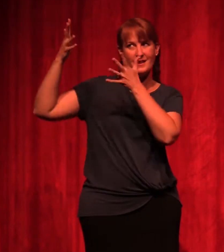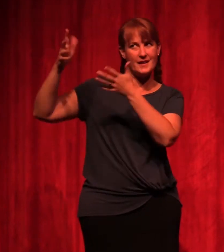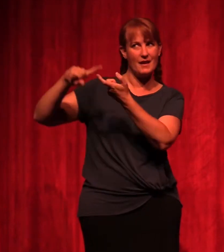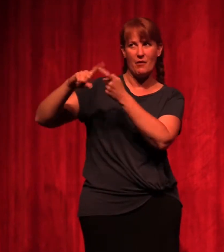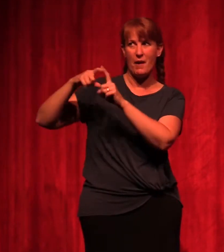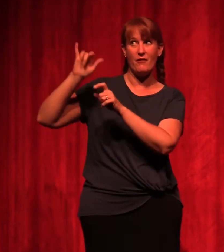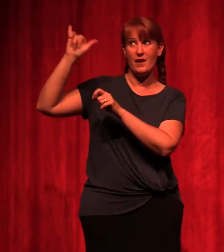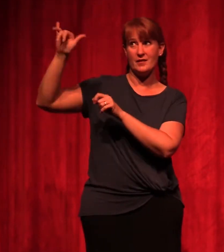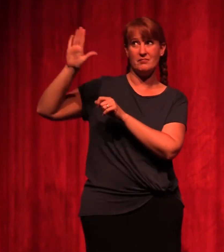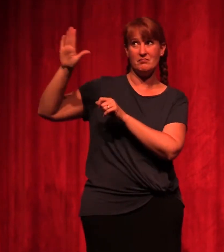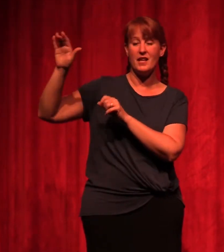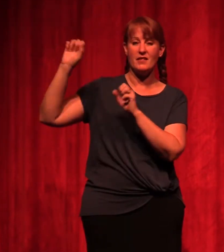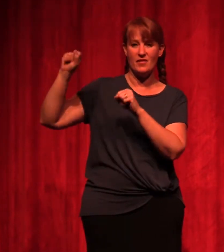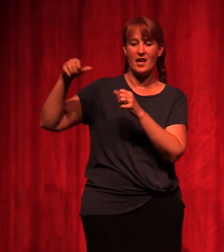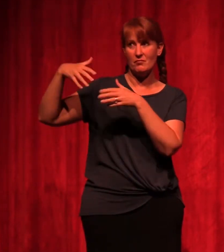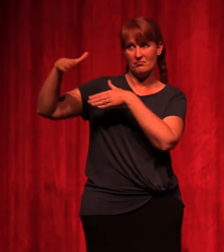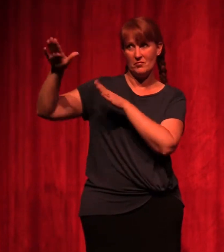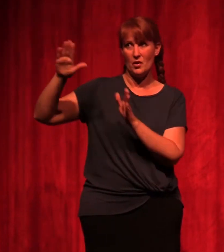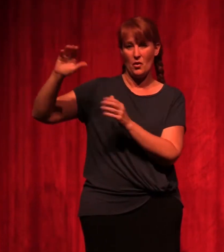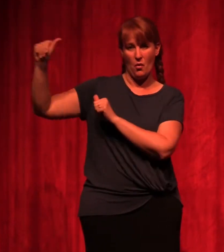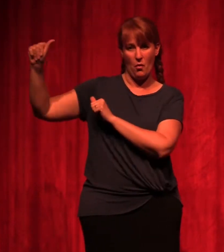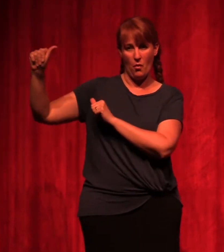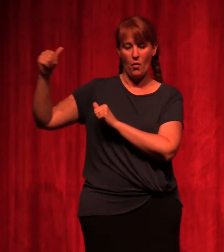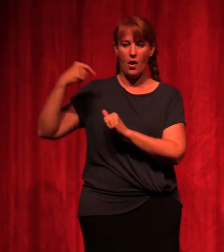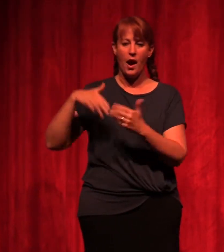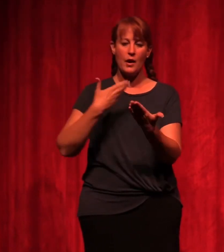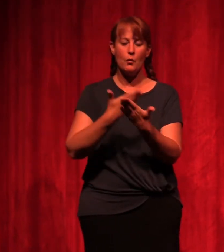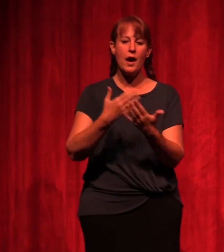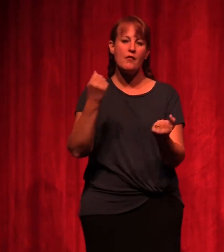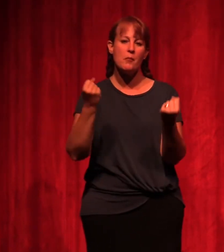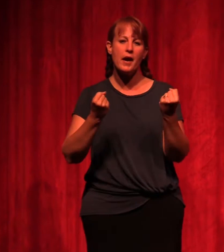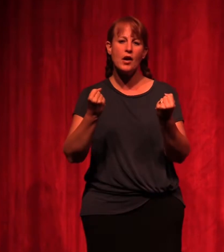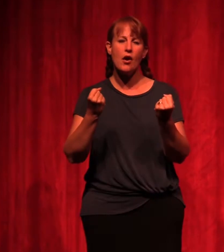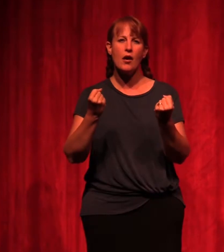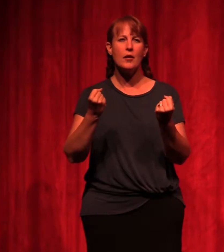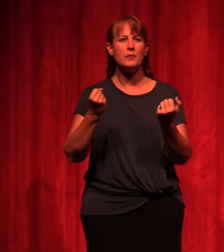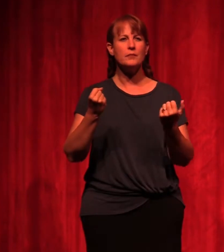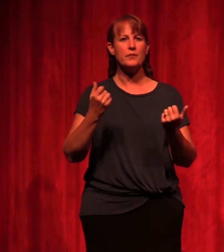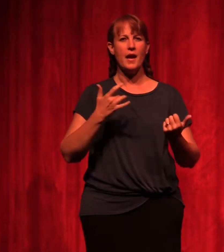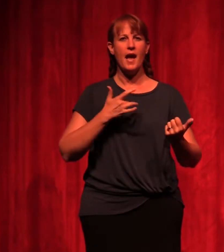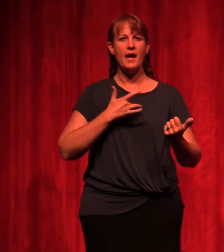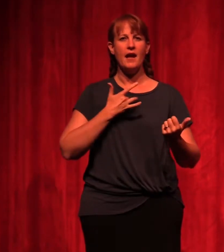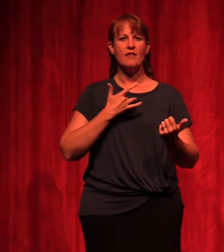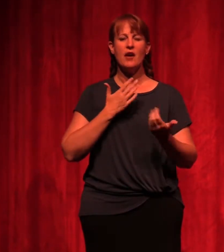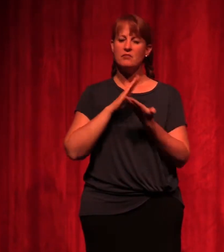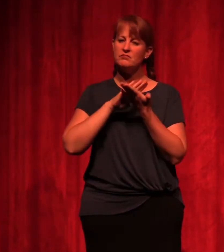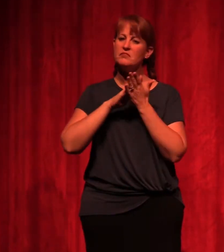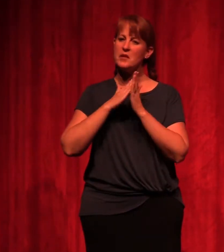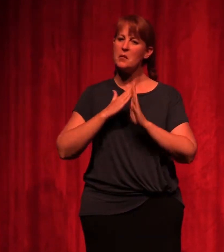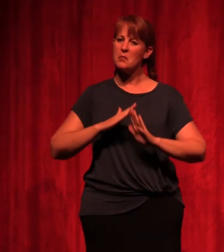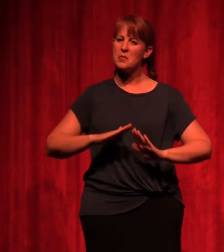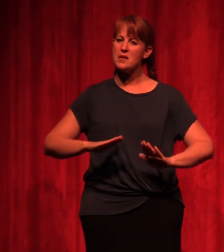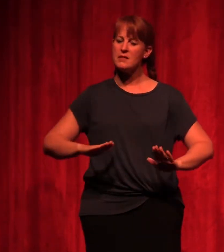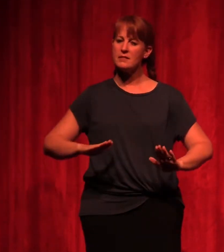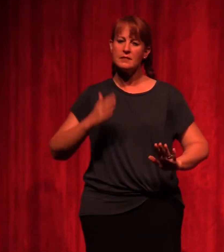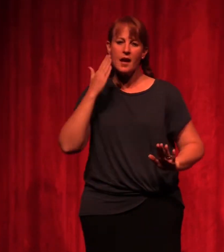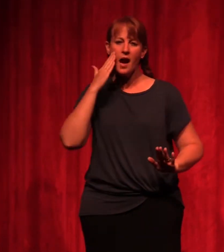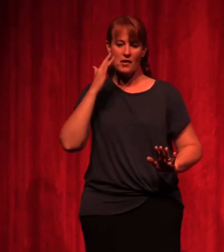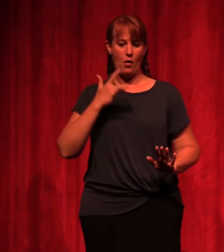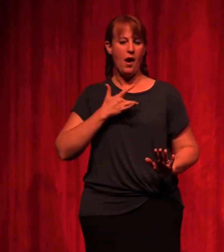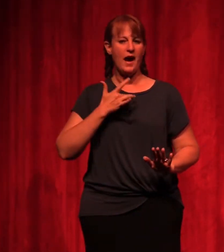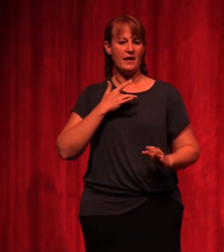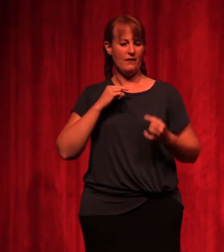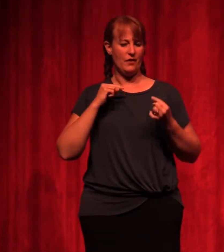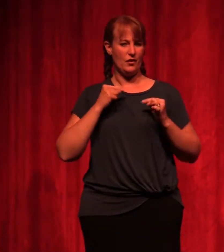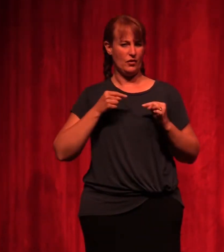friends up top to launch, I reached my car and I felt at peace because I knew that I could feel the